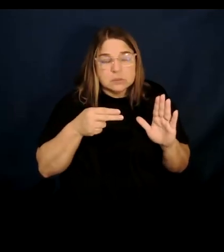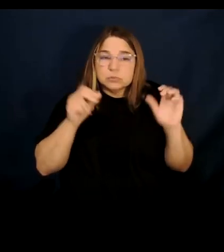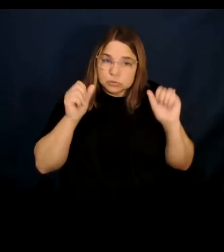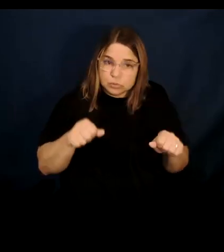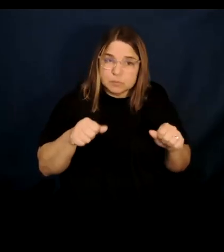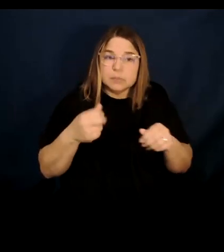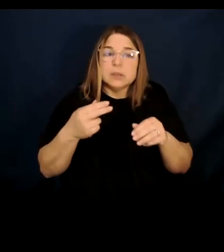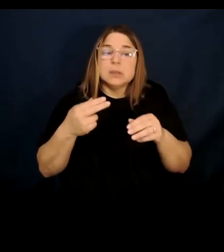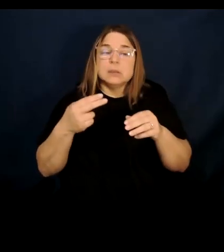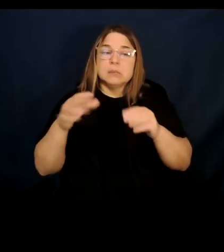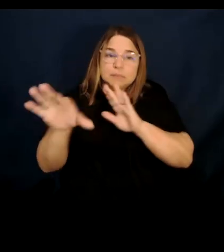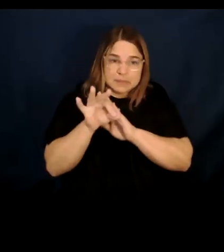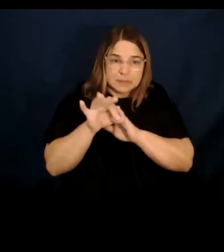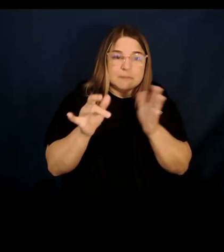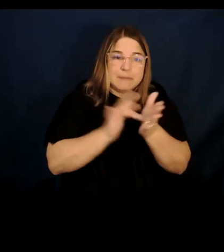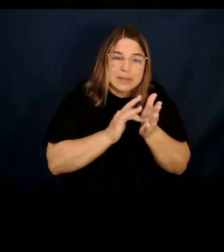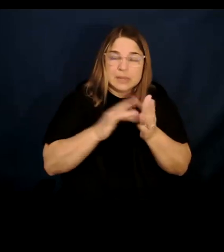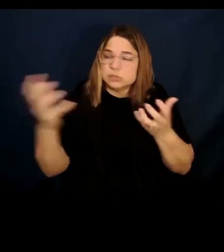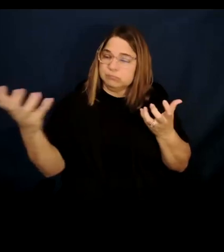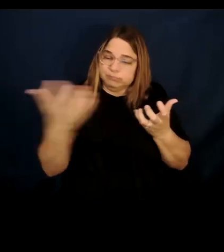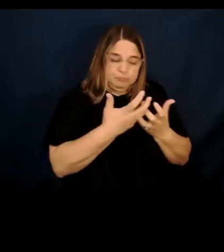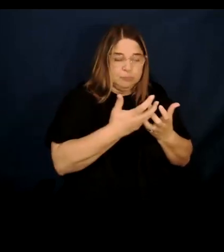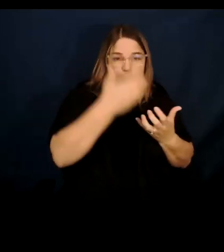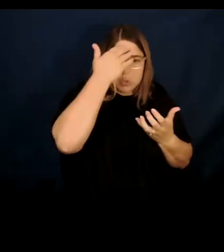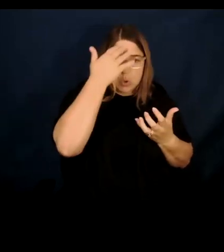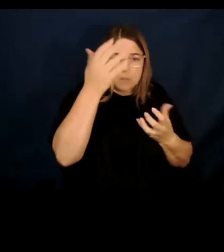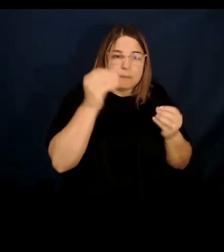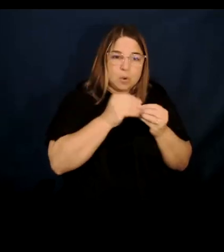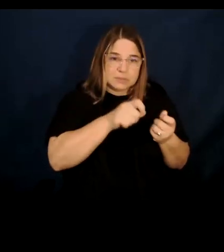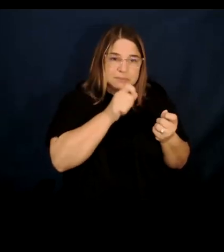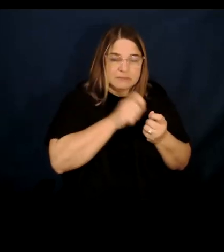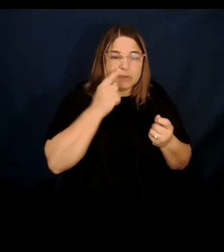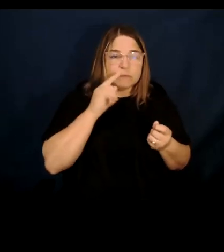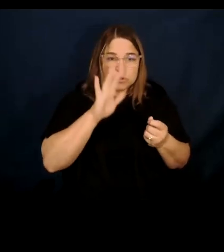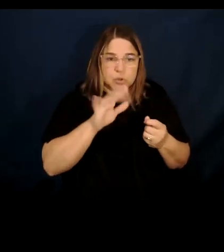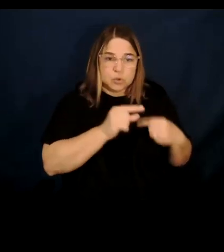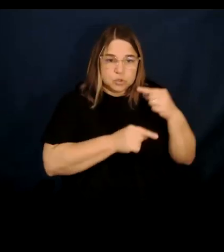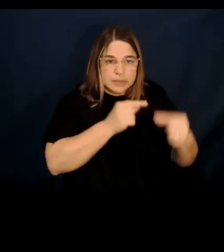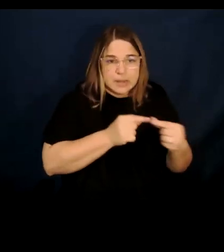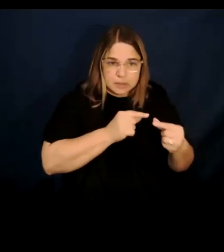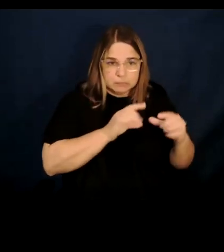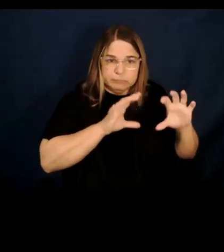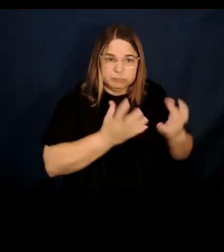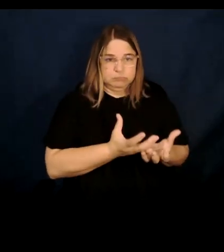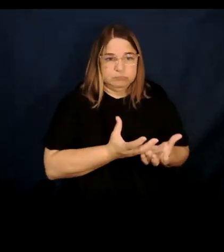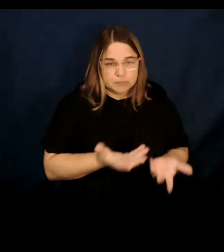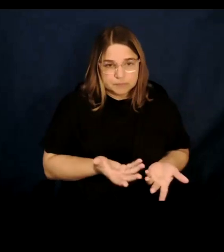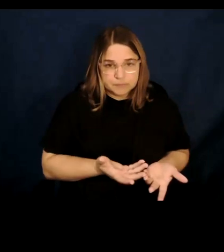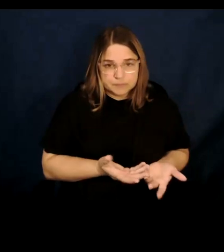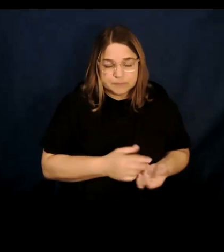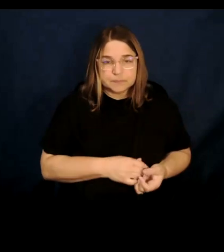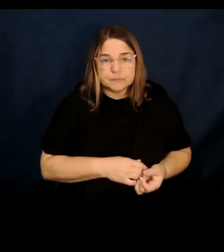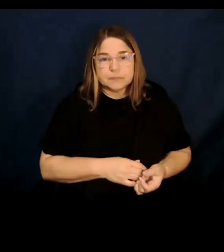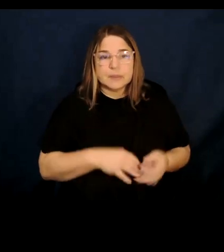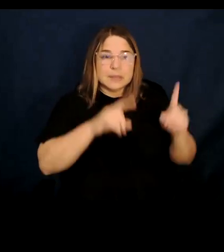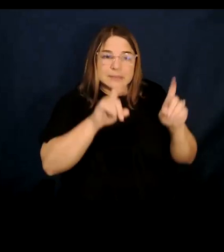treated with medications that we know are more specific to your genetic makeup. As we said earlier, once we have the